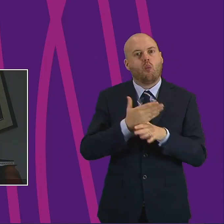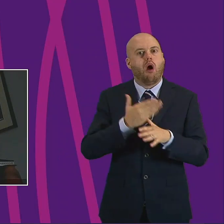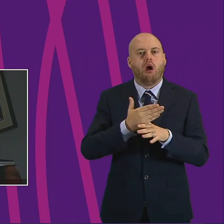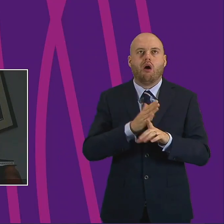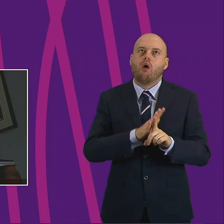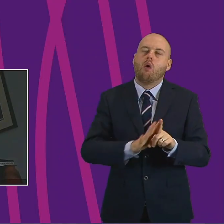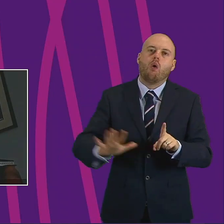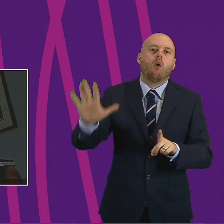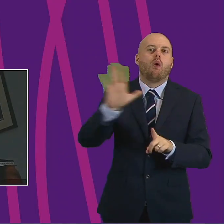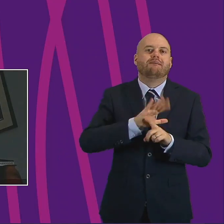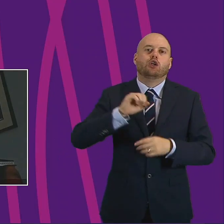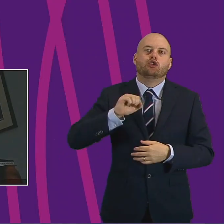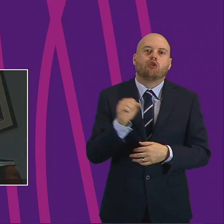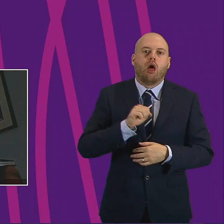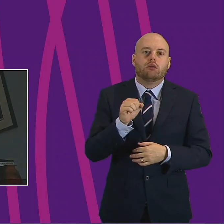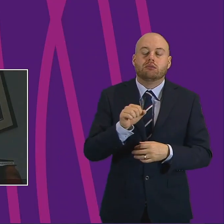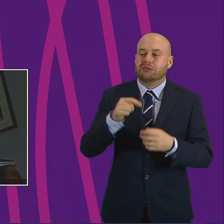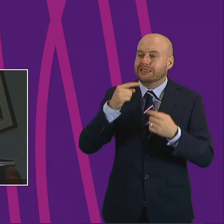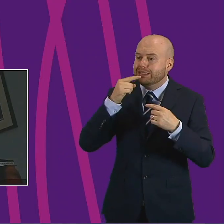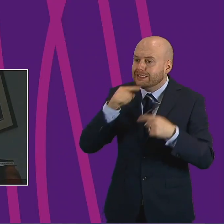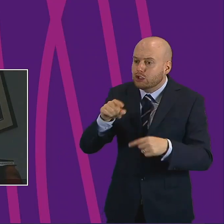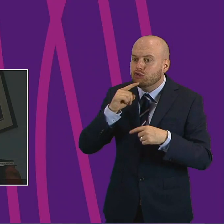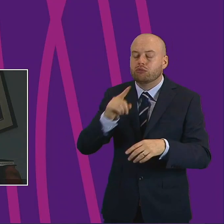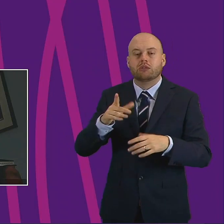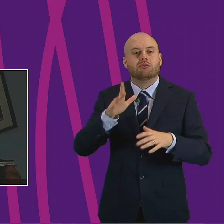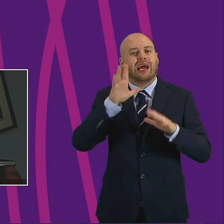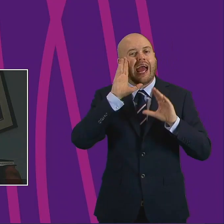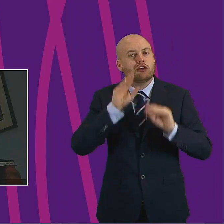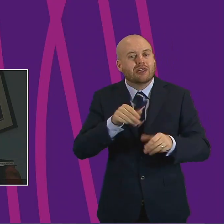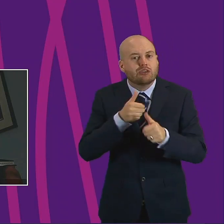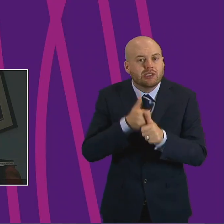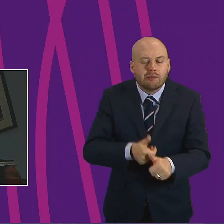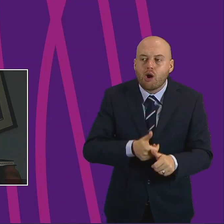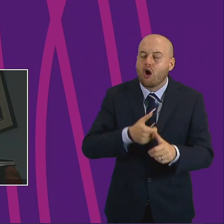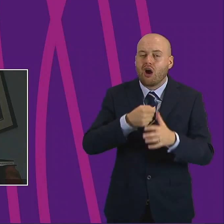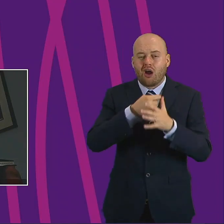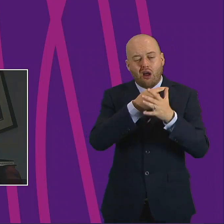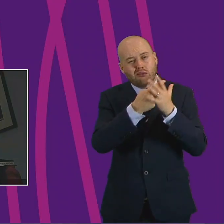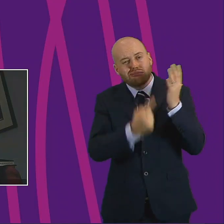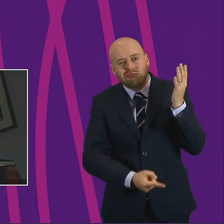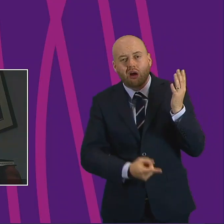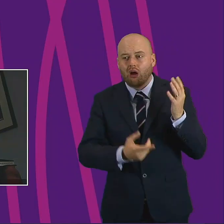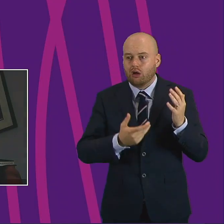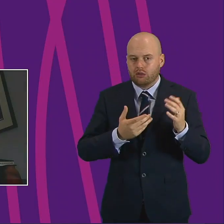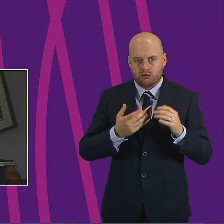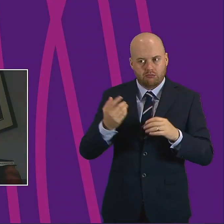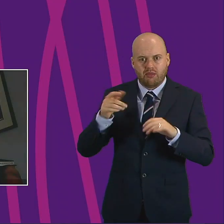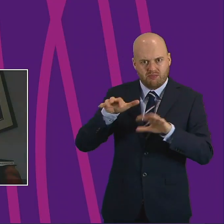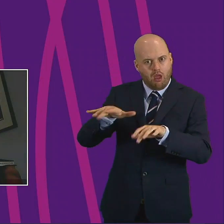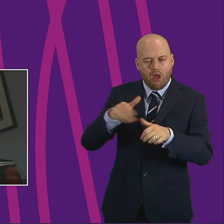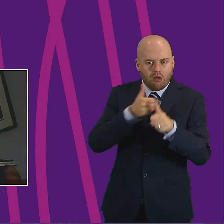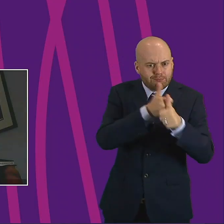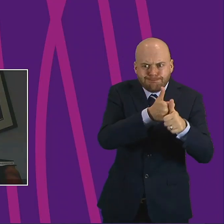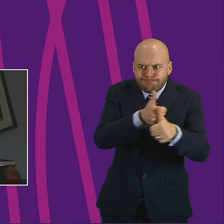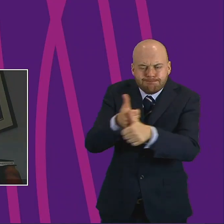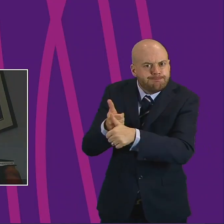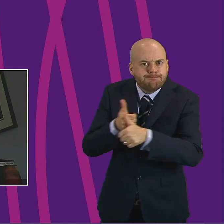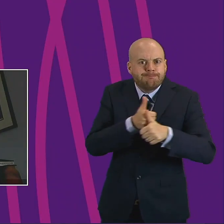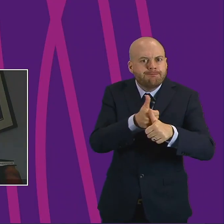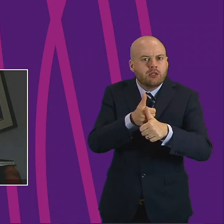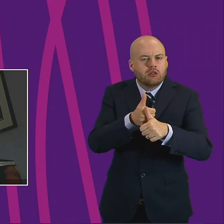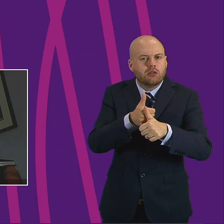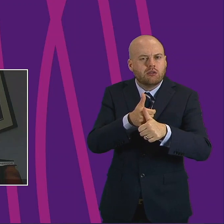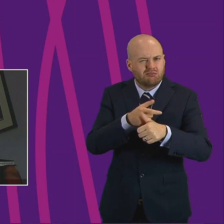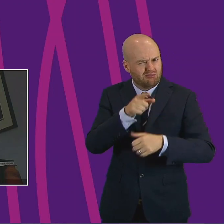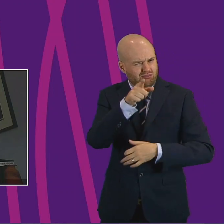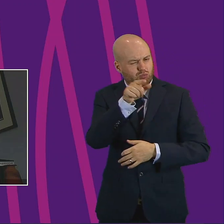deliver learning in the extremely challenging circumstances that we currently face. And if Mr Rennie will not pay tribute to the teachers